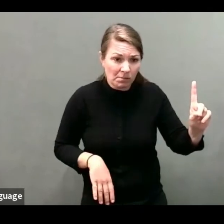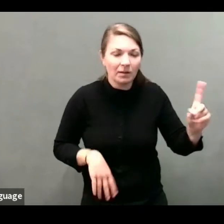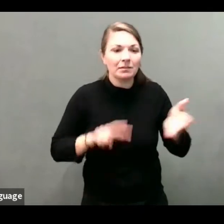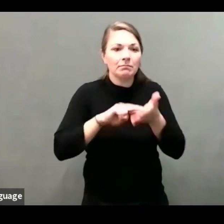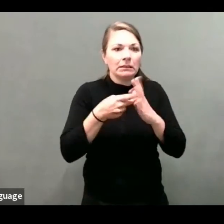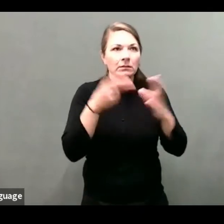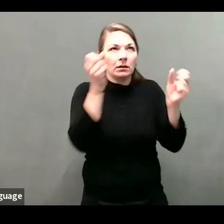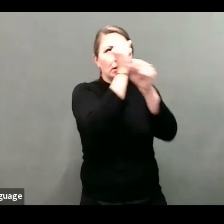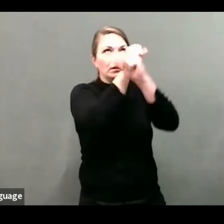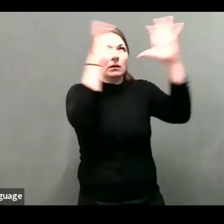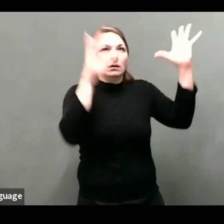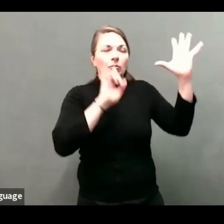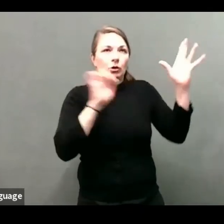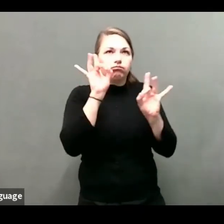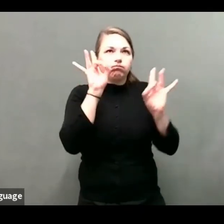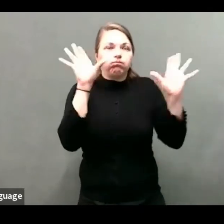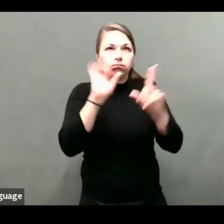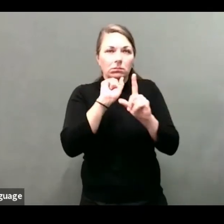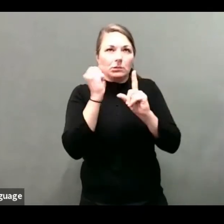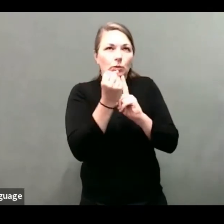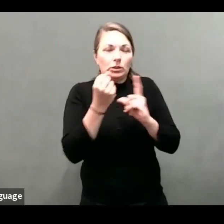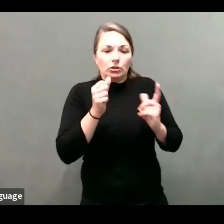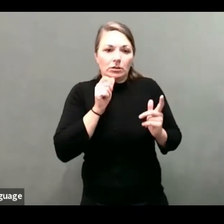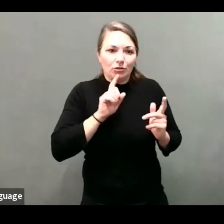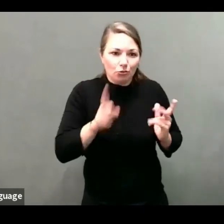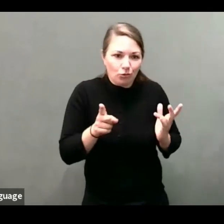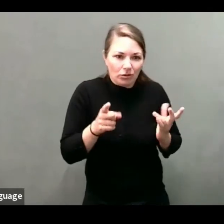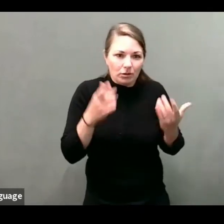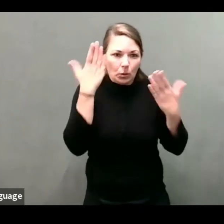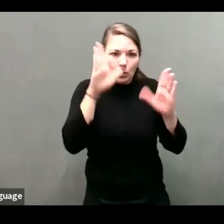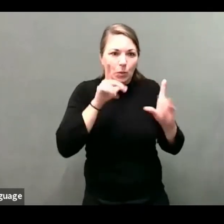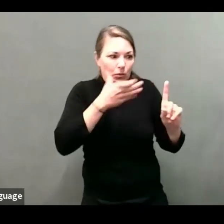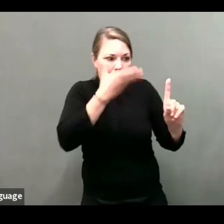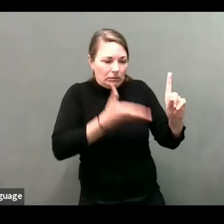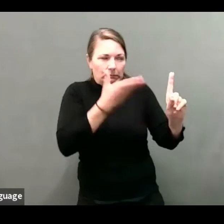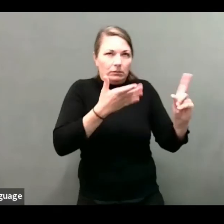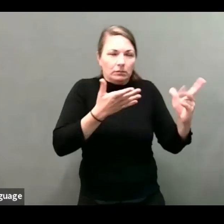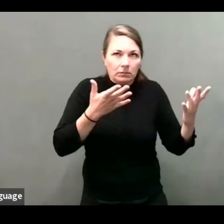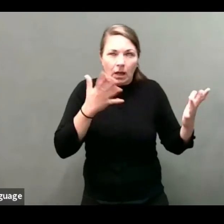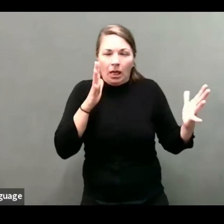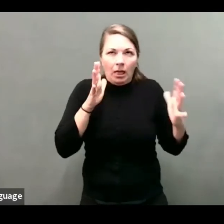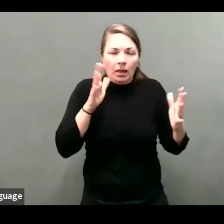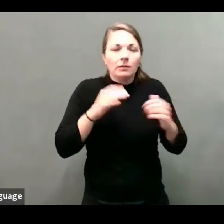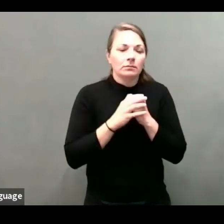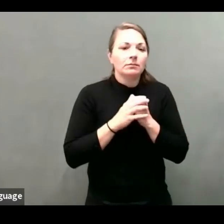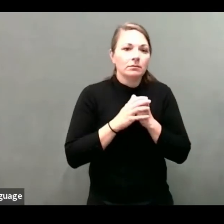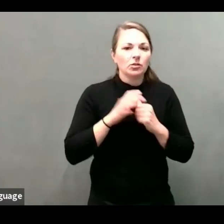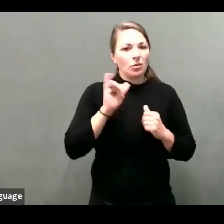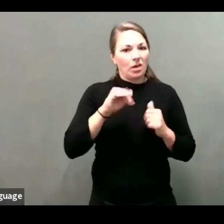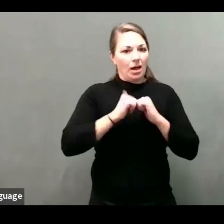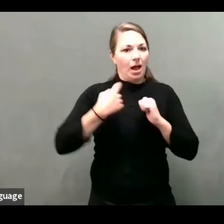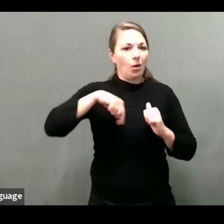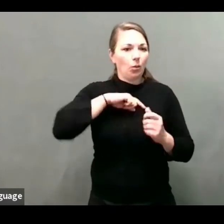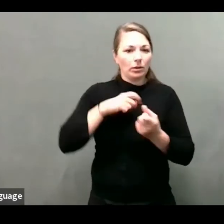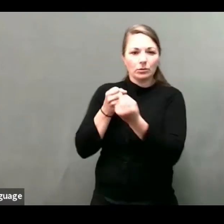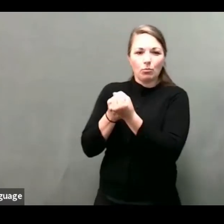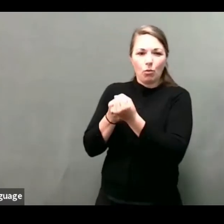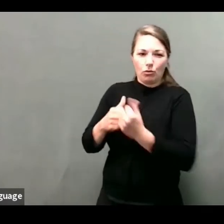the worst, and they're just not really sure. And so I think that is an important part of how we can support survivors and show up